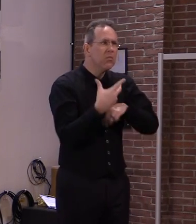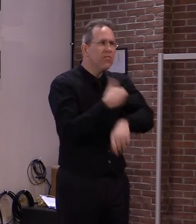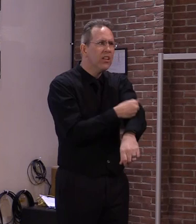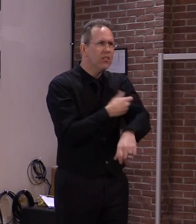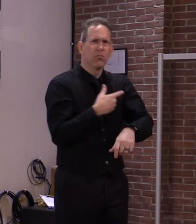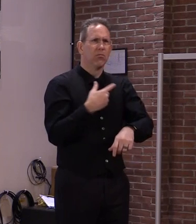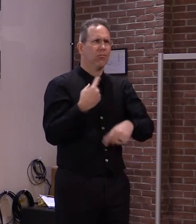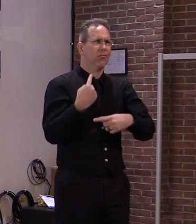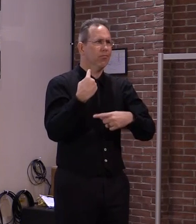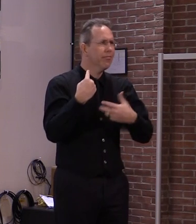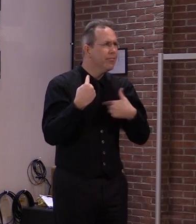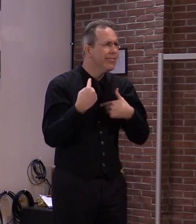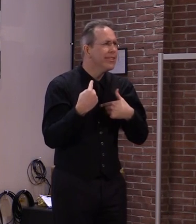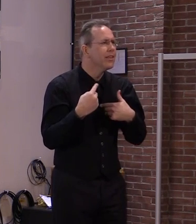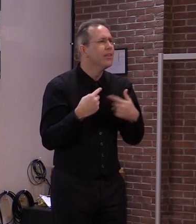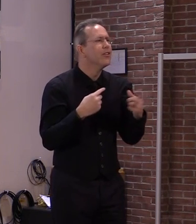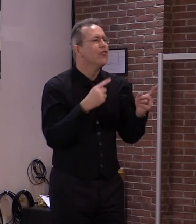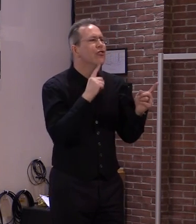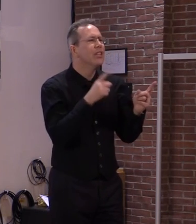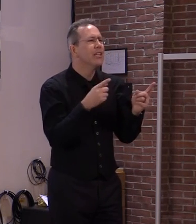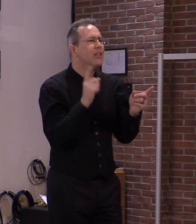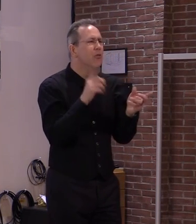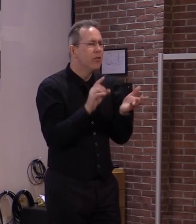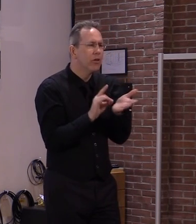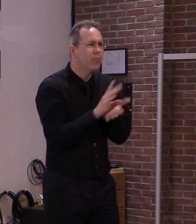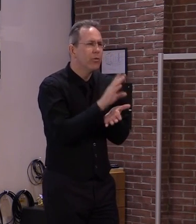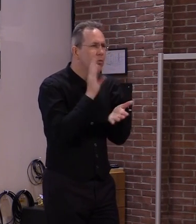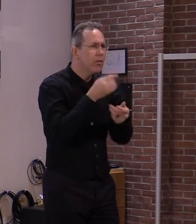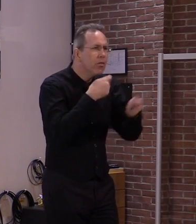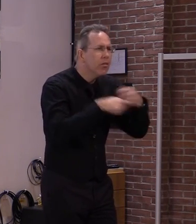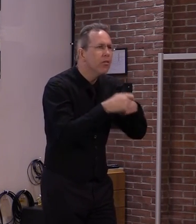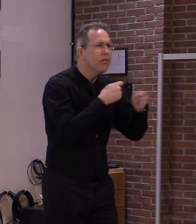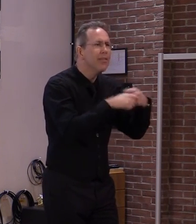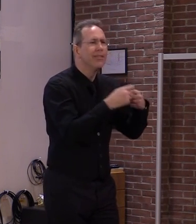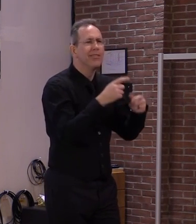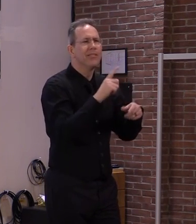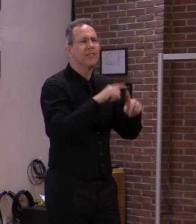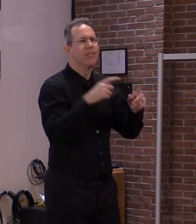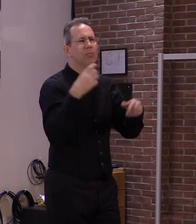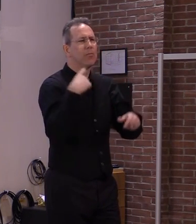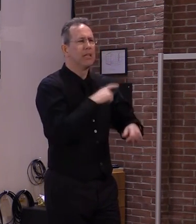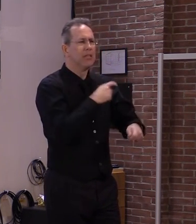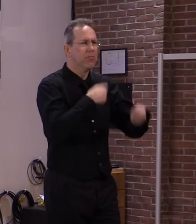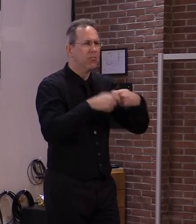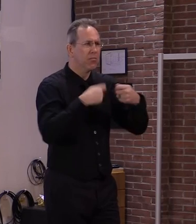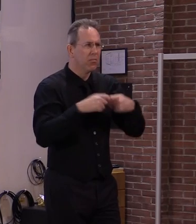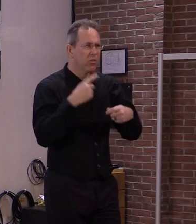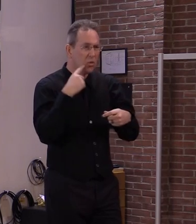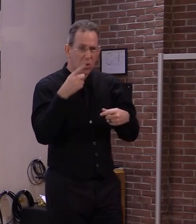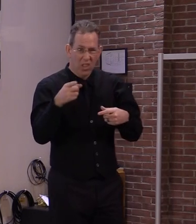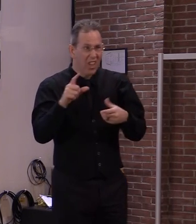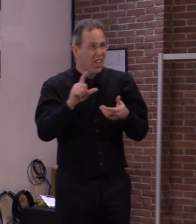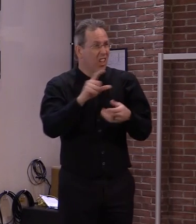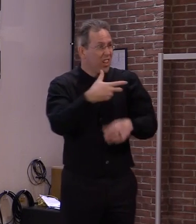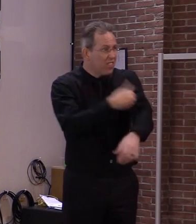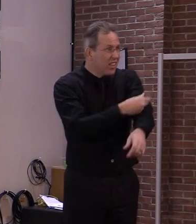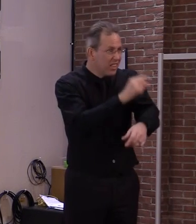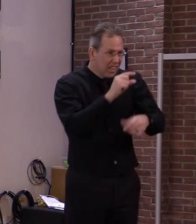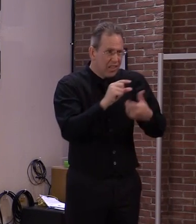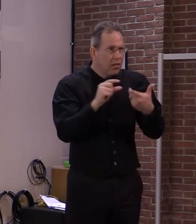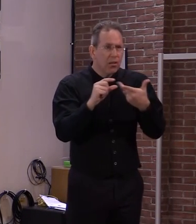Apparently, somebody called the barracks and said, we're going to throw some out if we don't have a few people to come